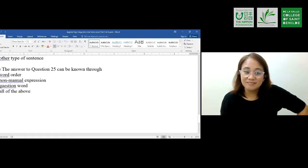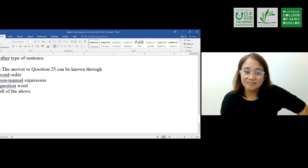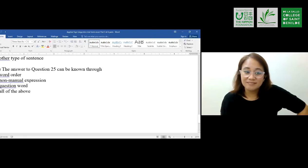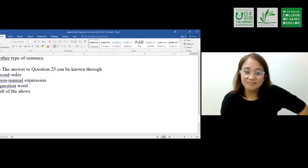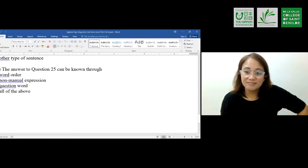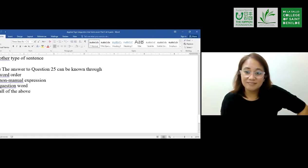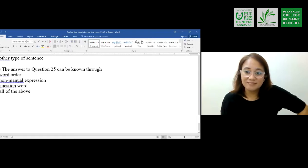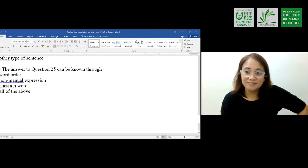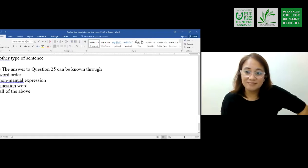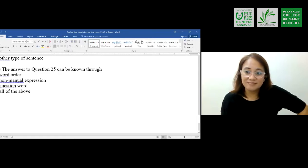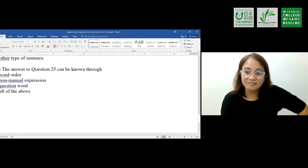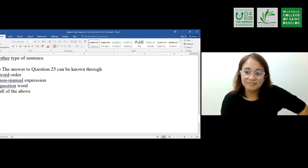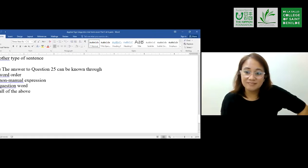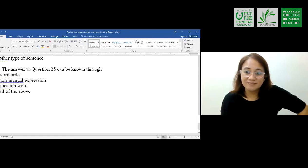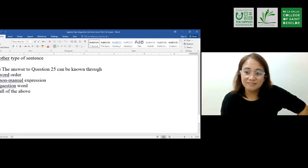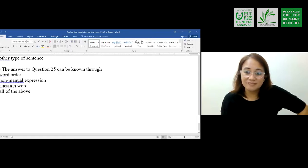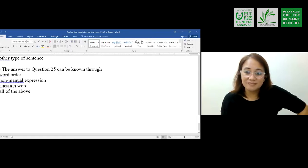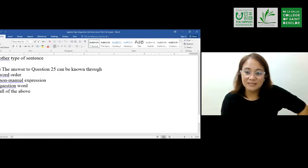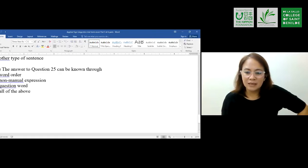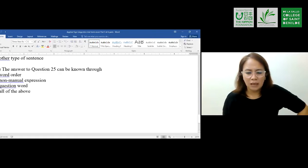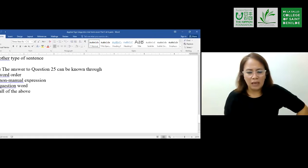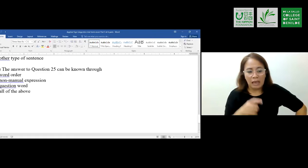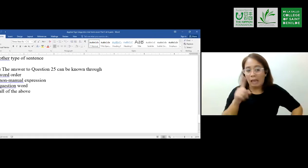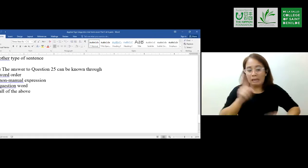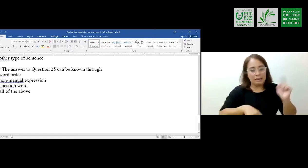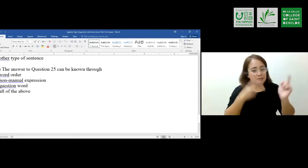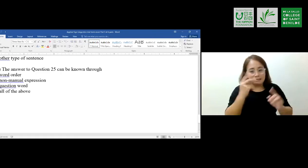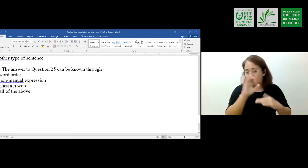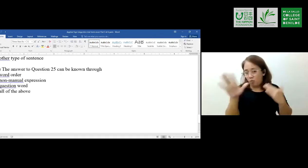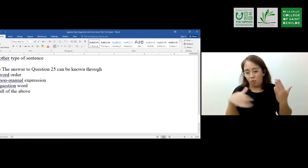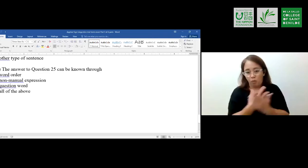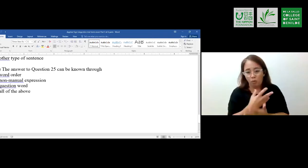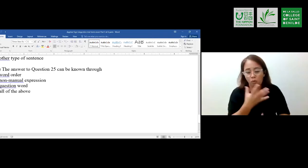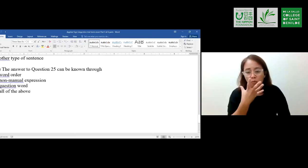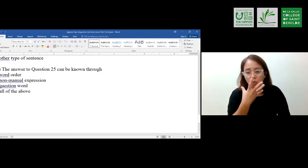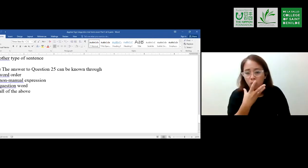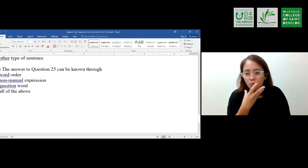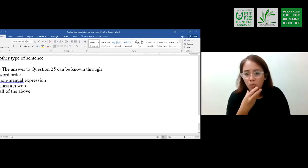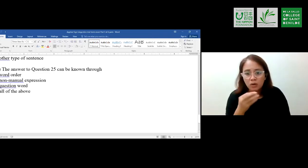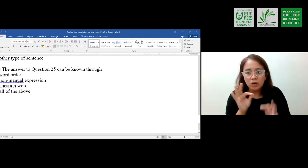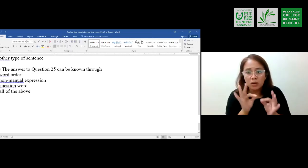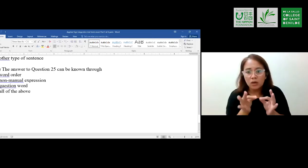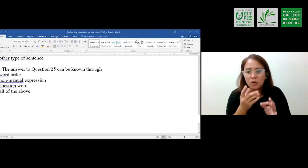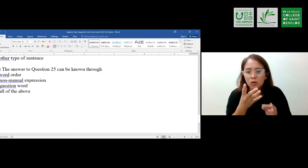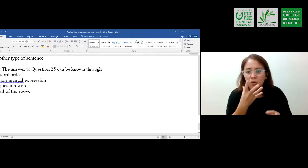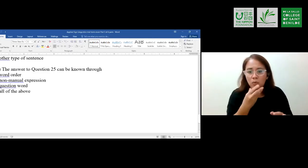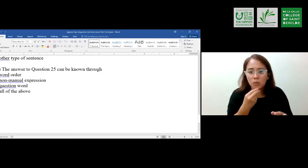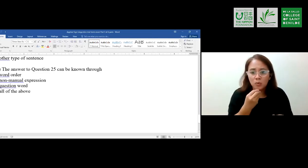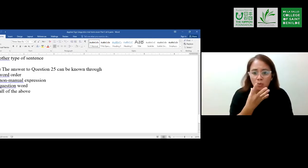I can't see everybody, so can the interpreters help with who's asking or who's commenting?